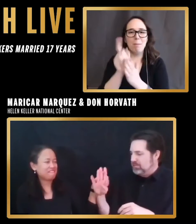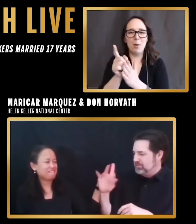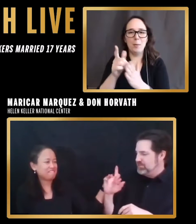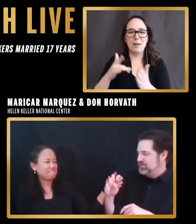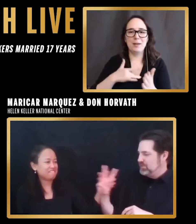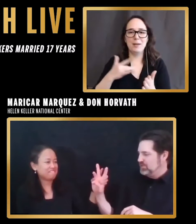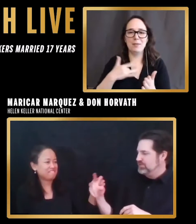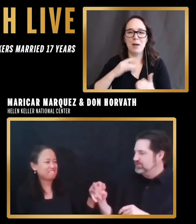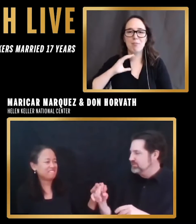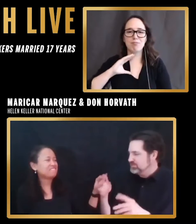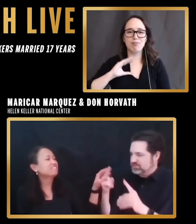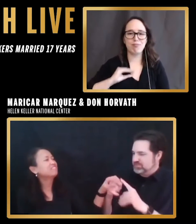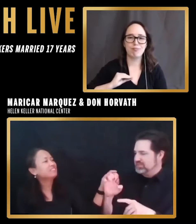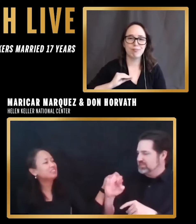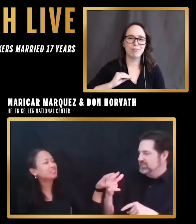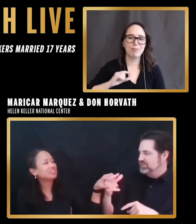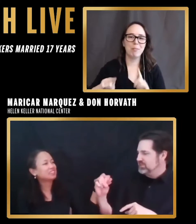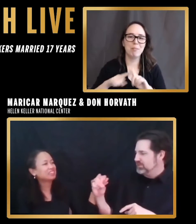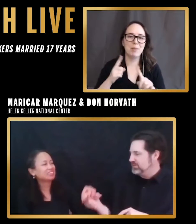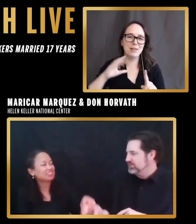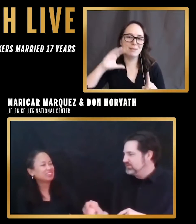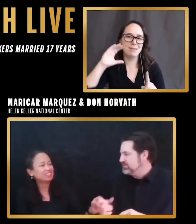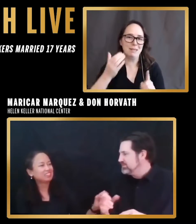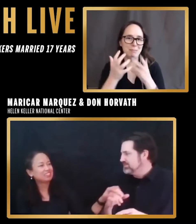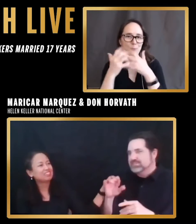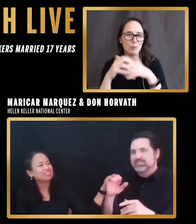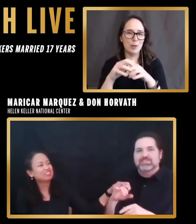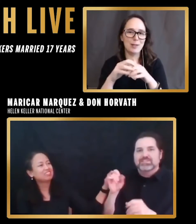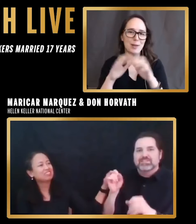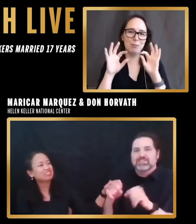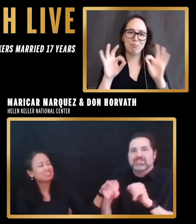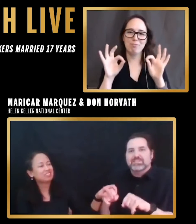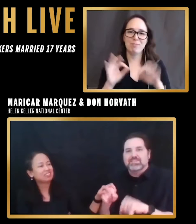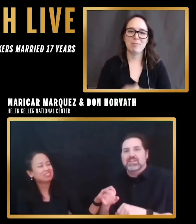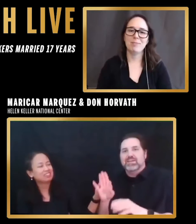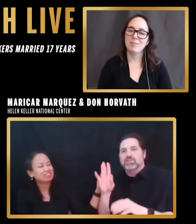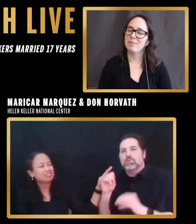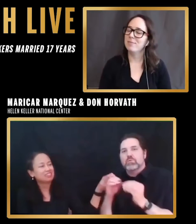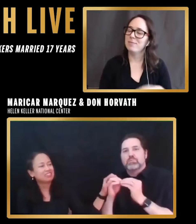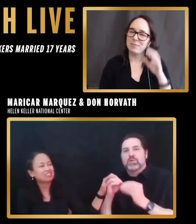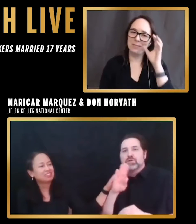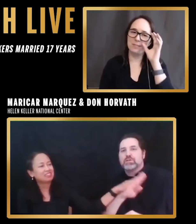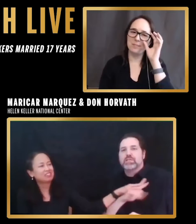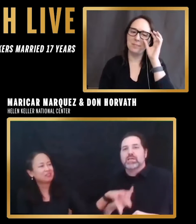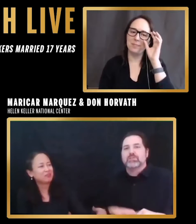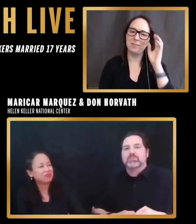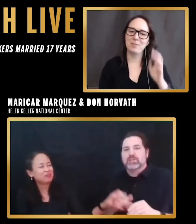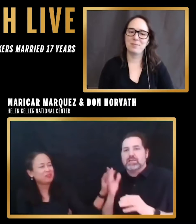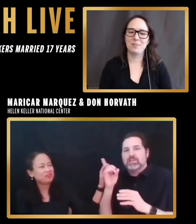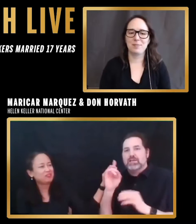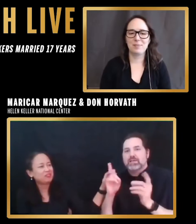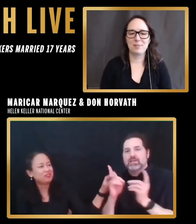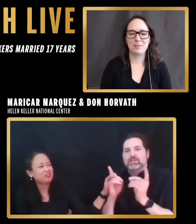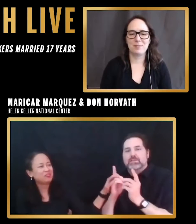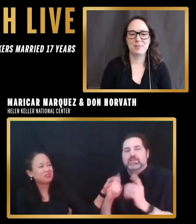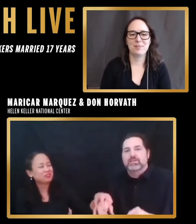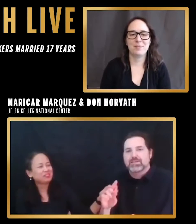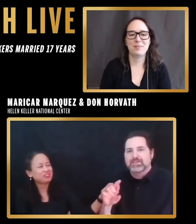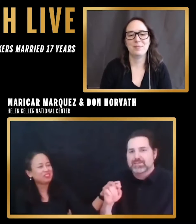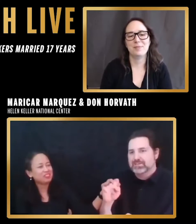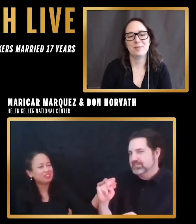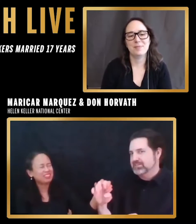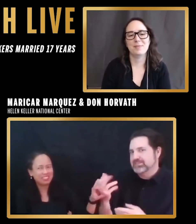moment, it looks like love prevailed in this case. Yeah, no more Burger King after that day.